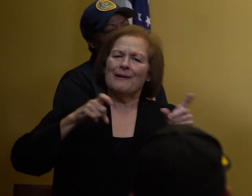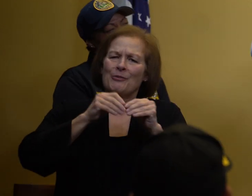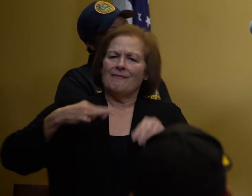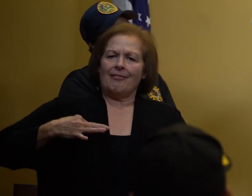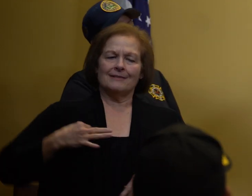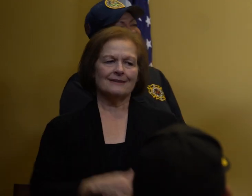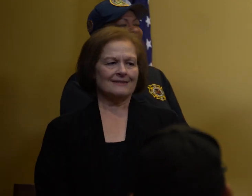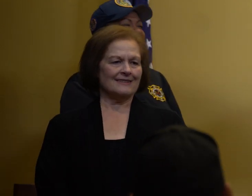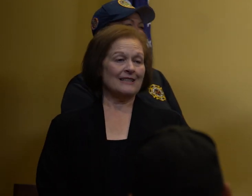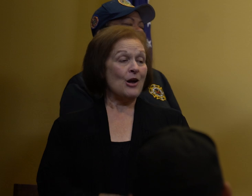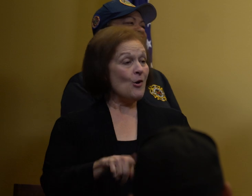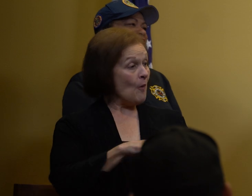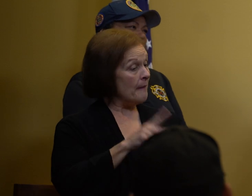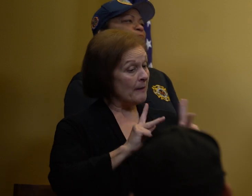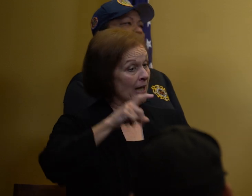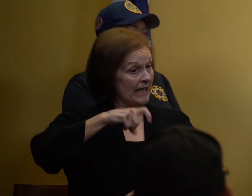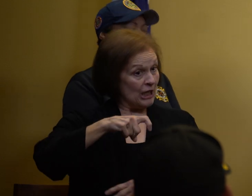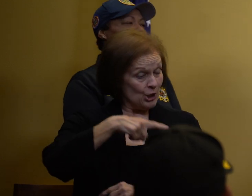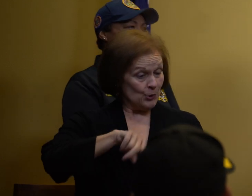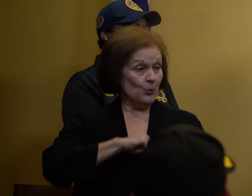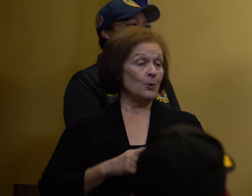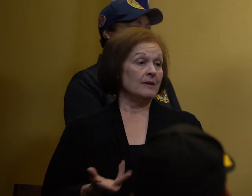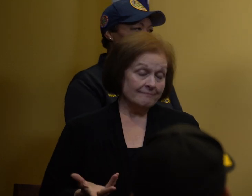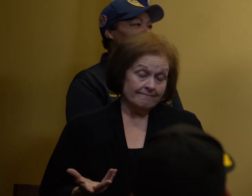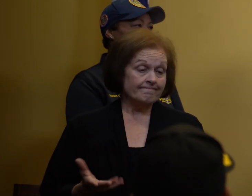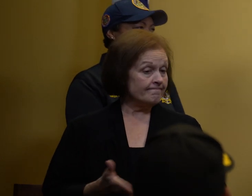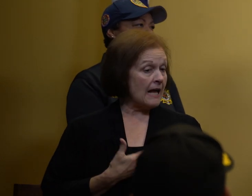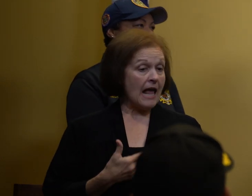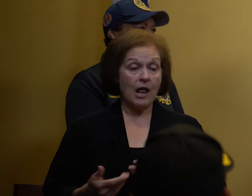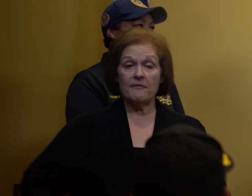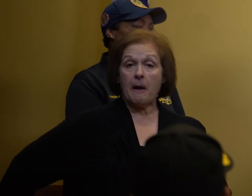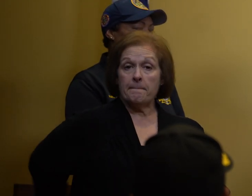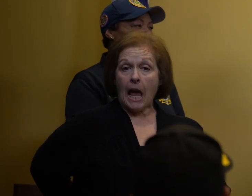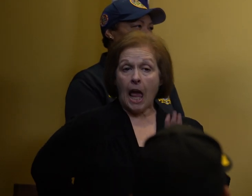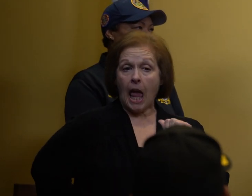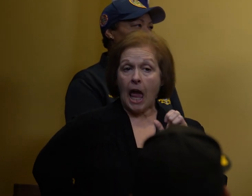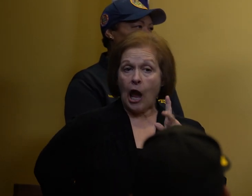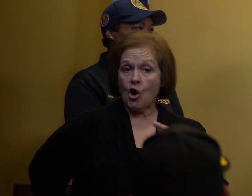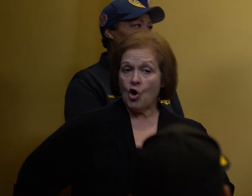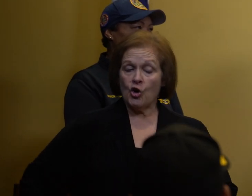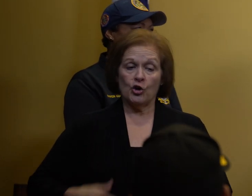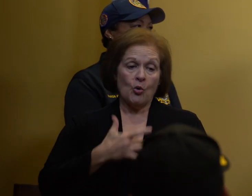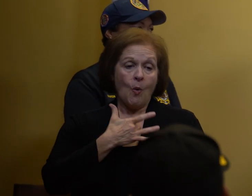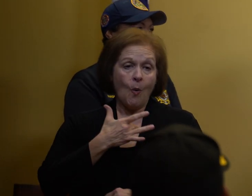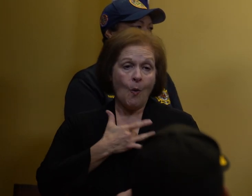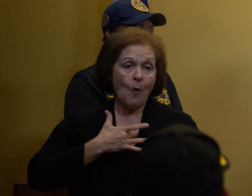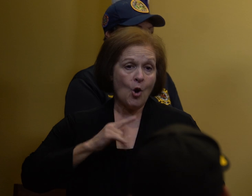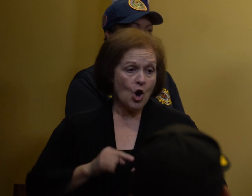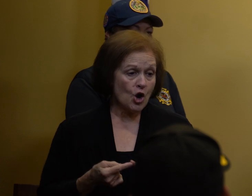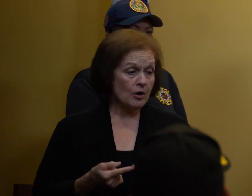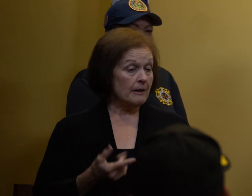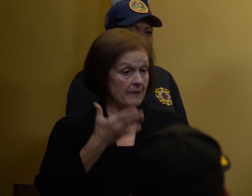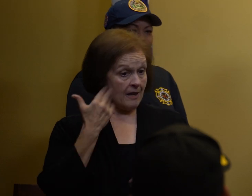Yeah, but you know, when your people need you, it doesn't matter if your back hurts, your heart hurts,